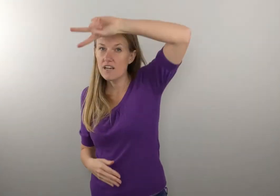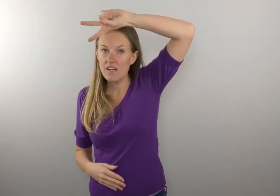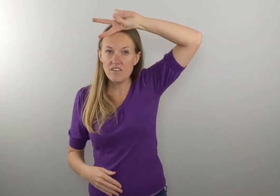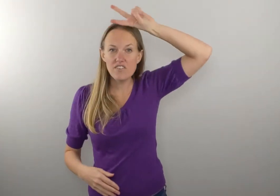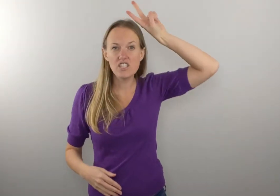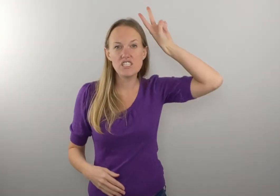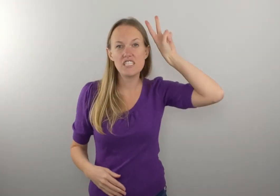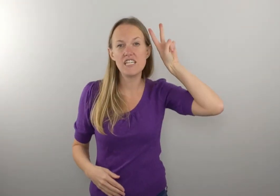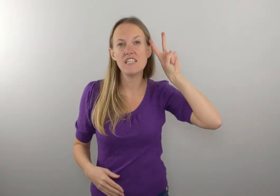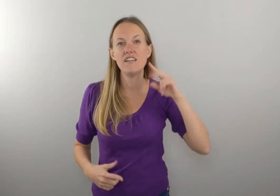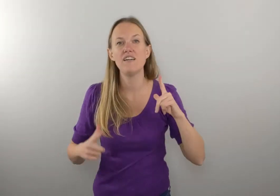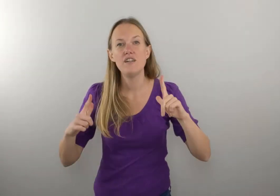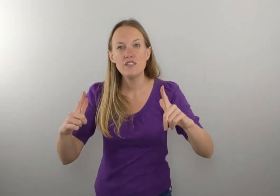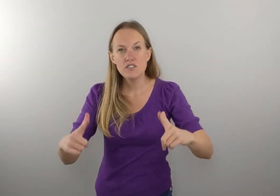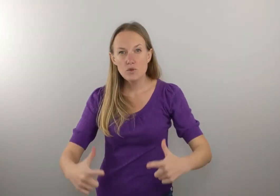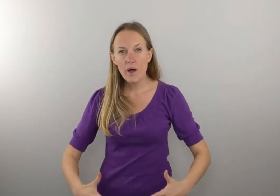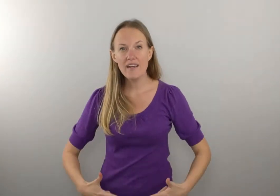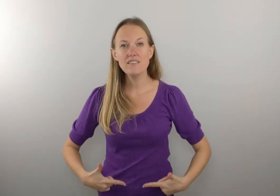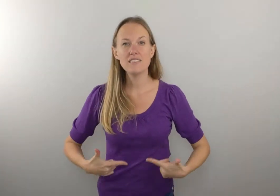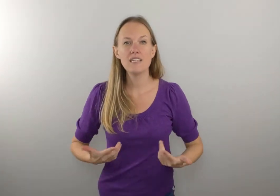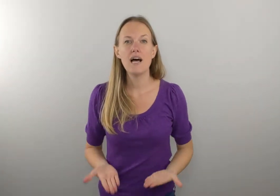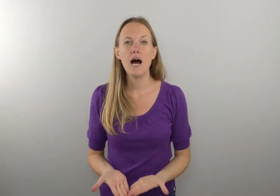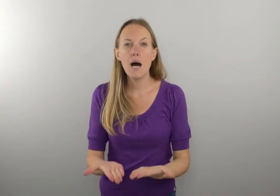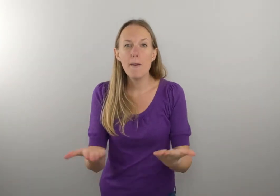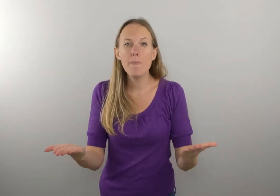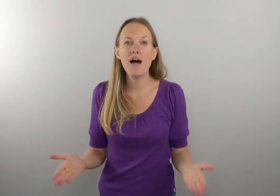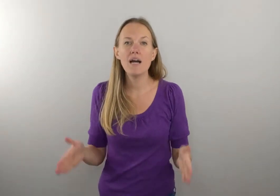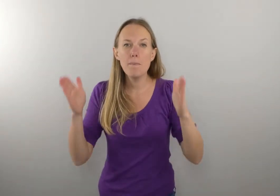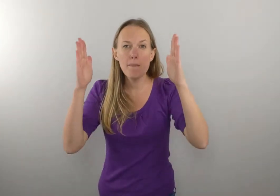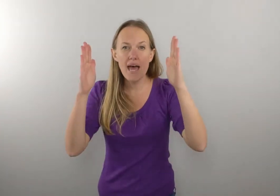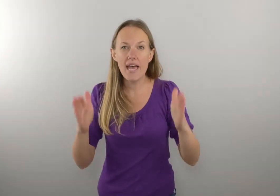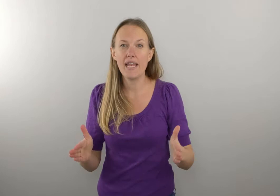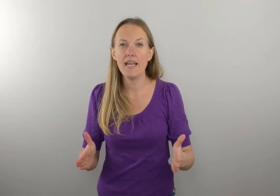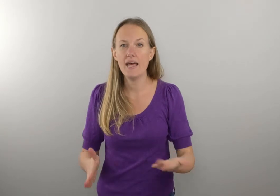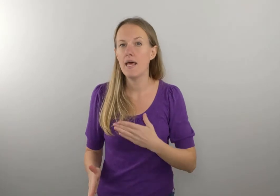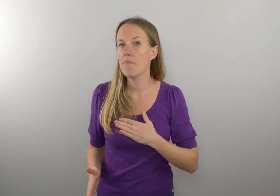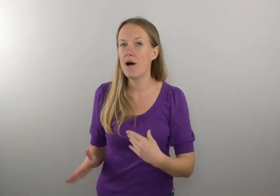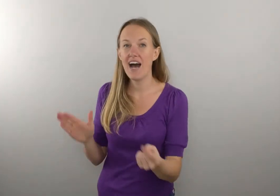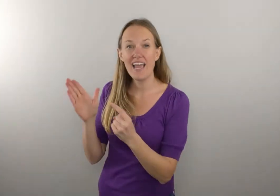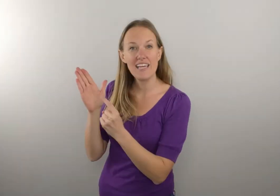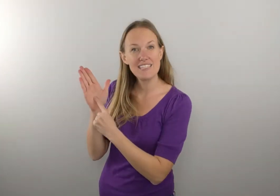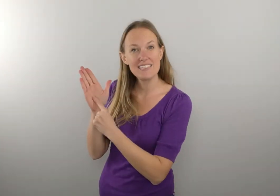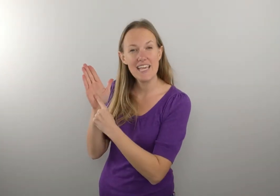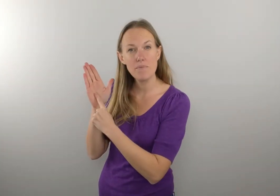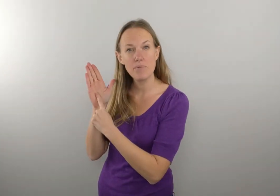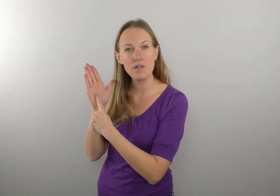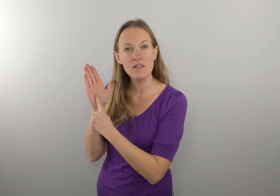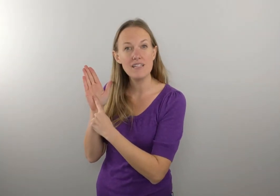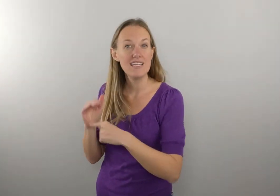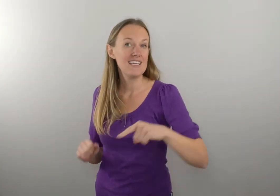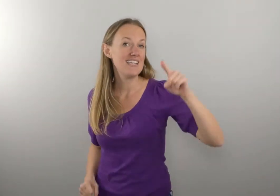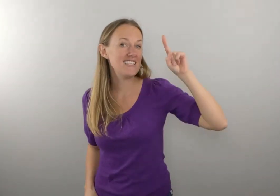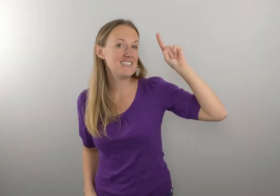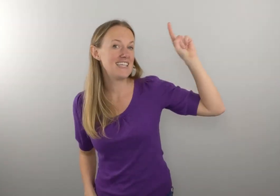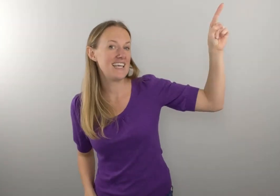of a virgin, dwelt among men. My example is